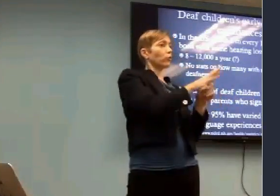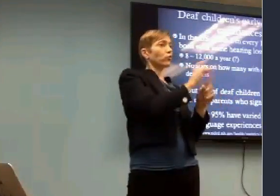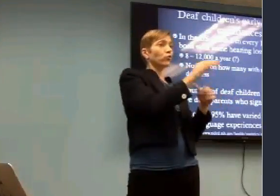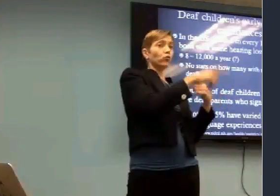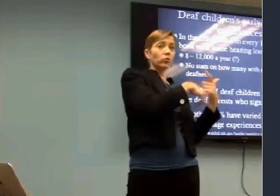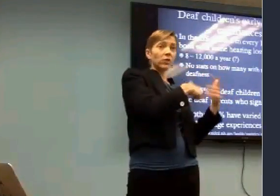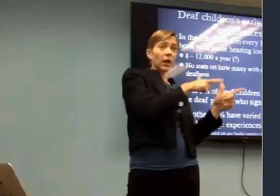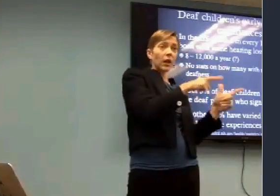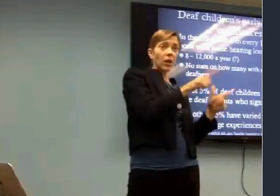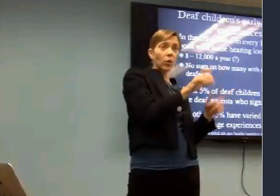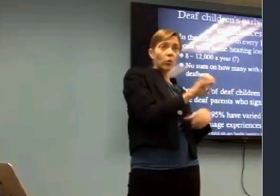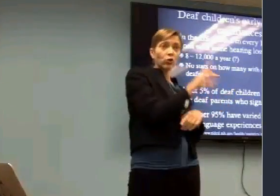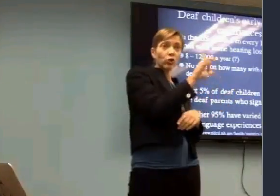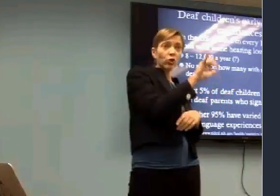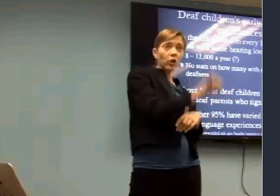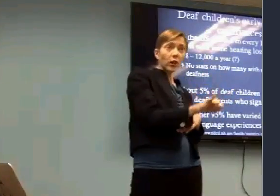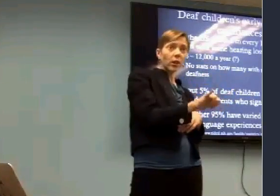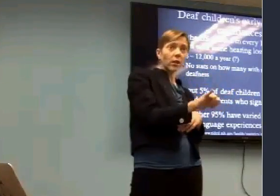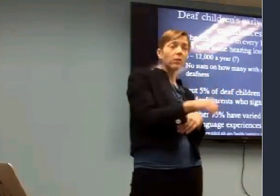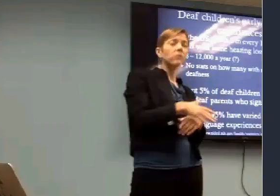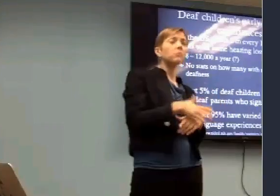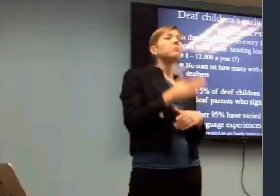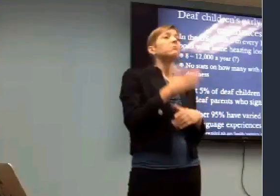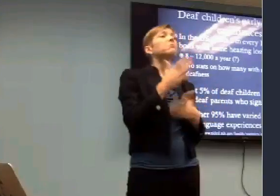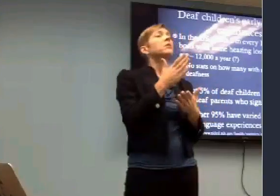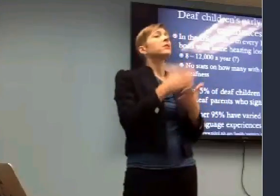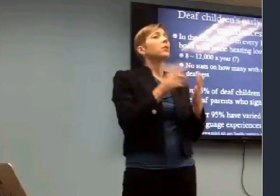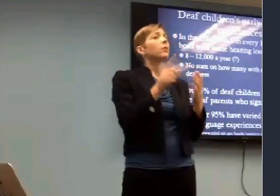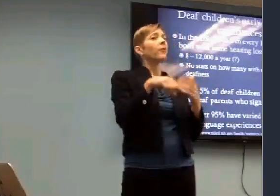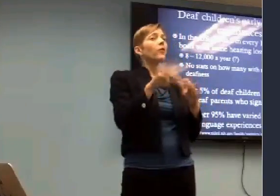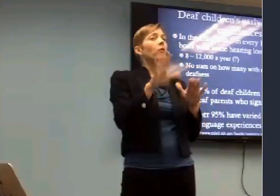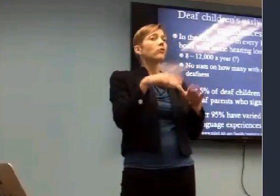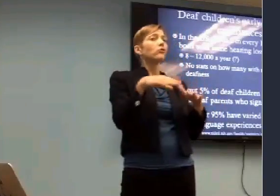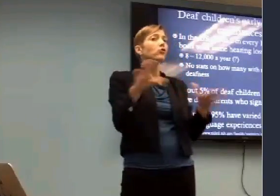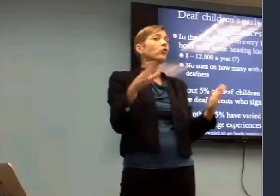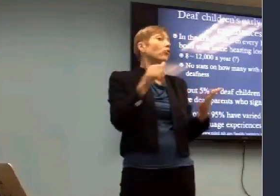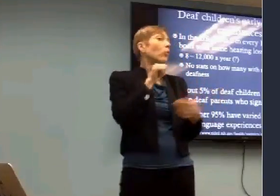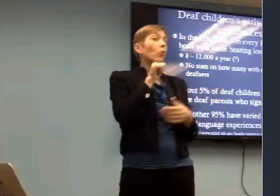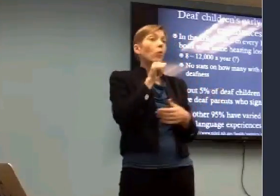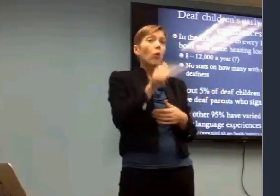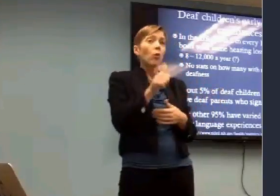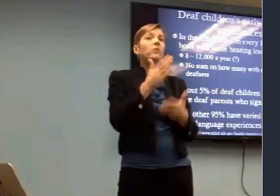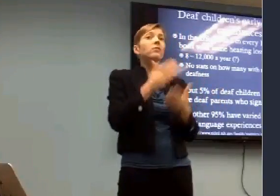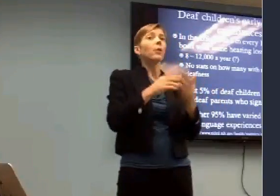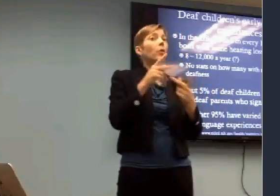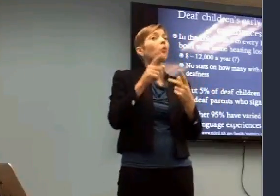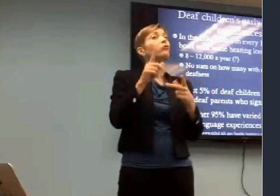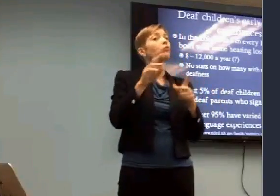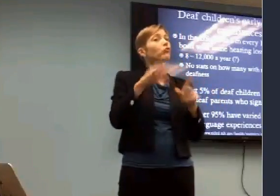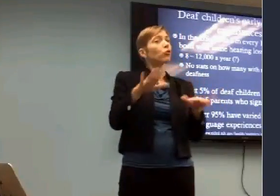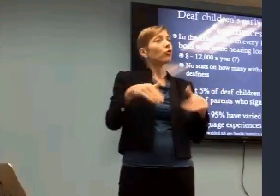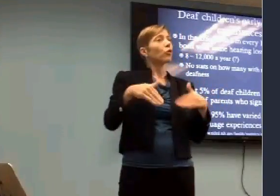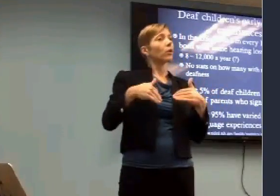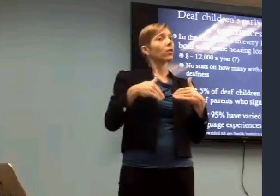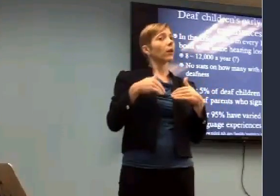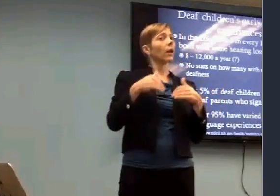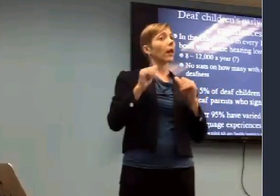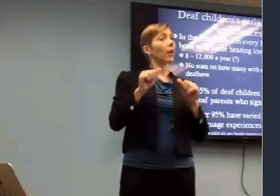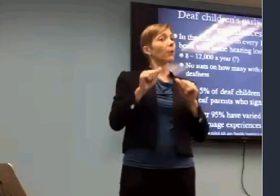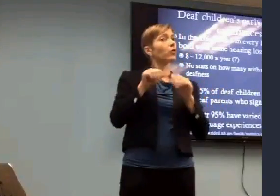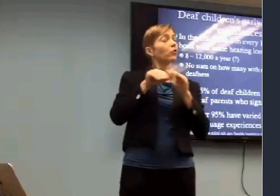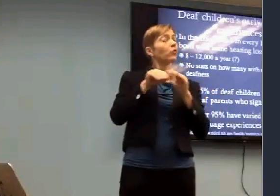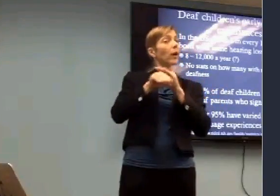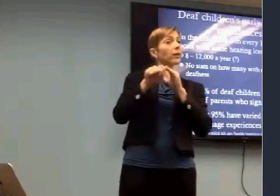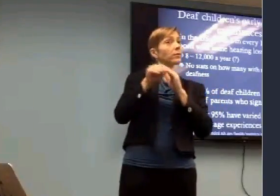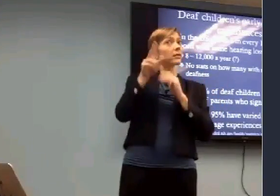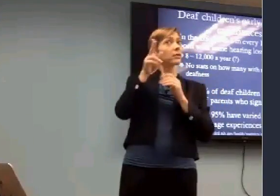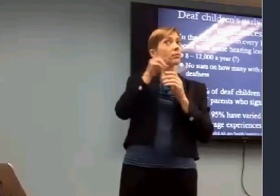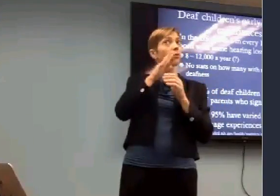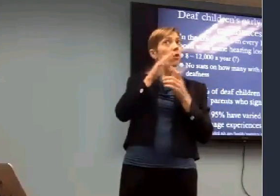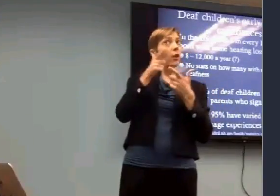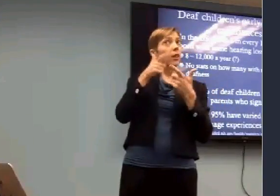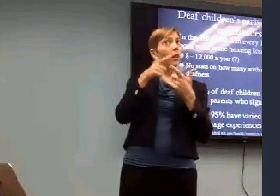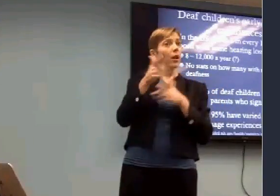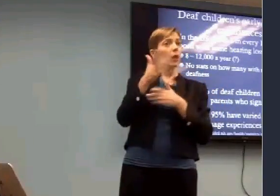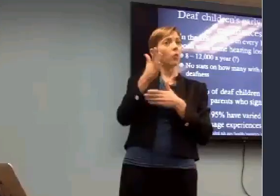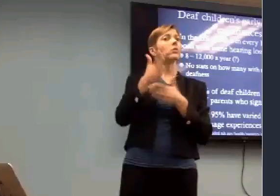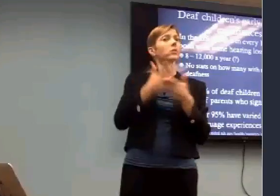variable. Having language, sign language exposure early might be the case for some of these